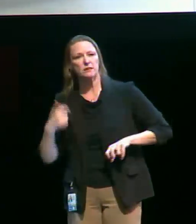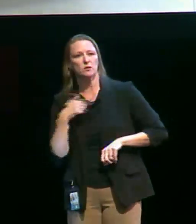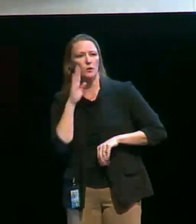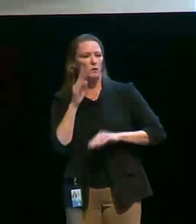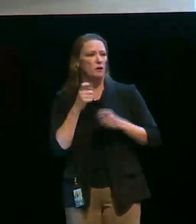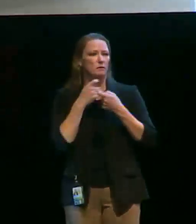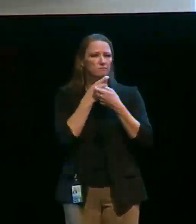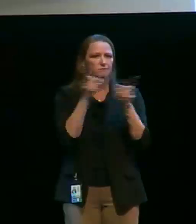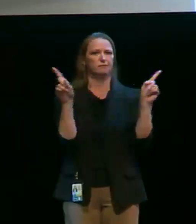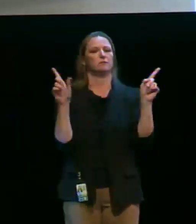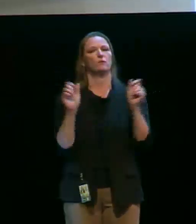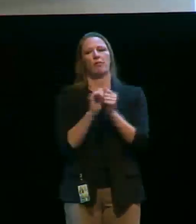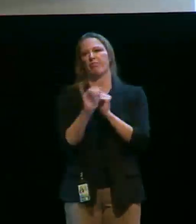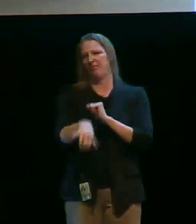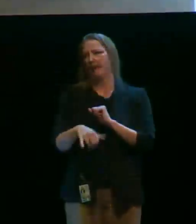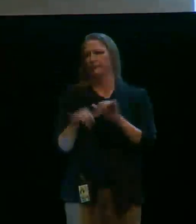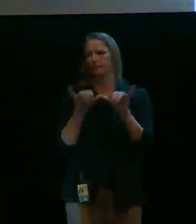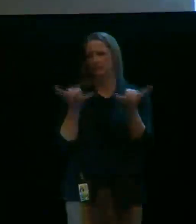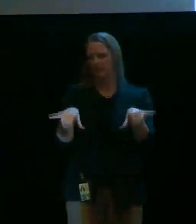community.